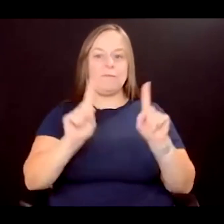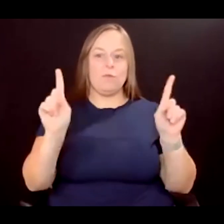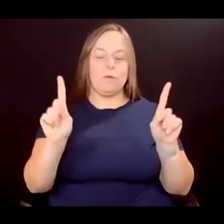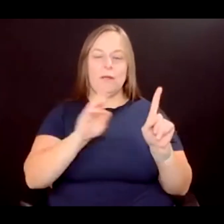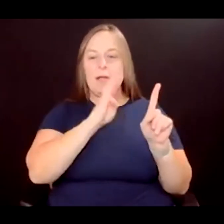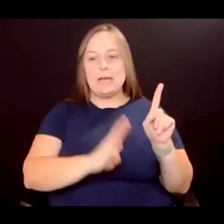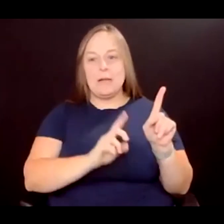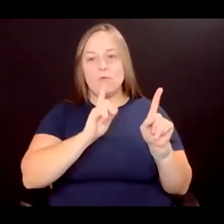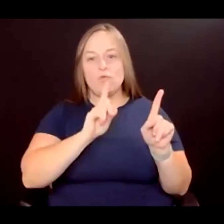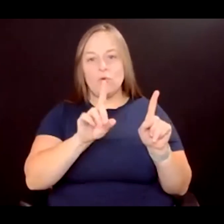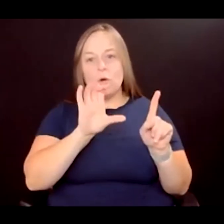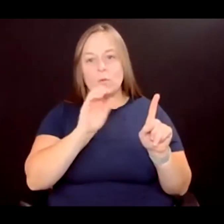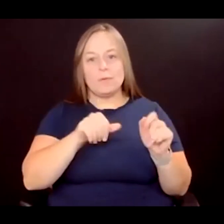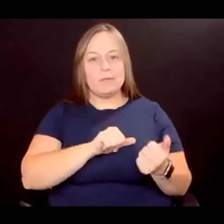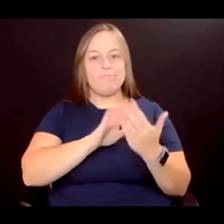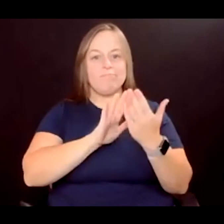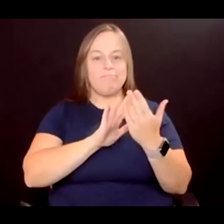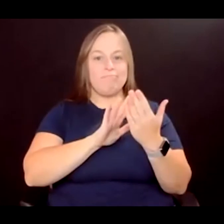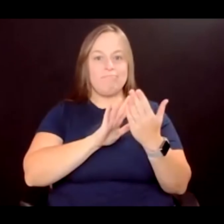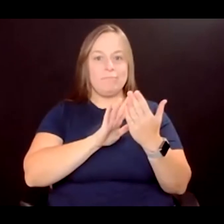want to visit the city as well.